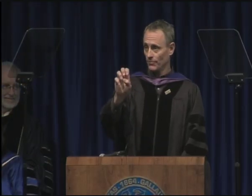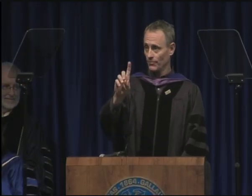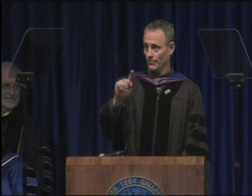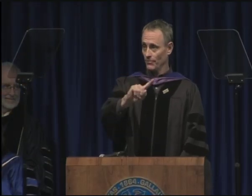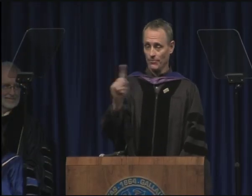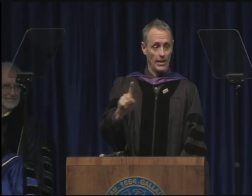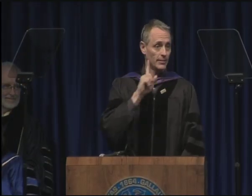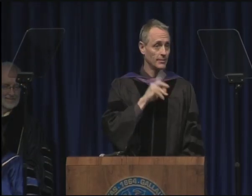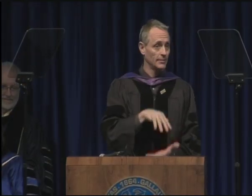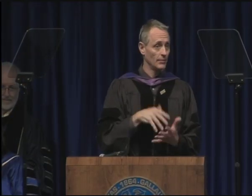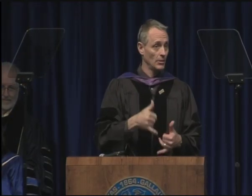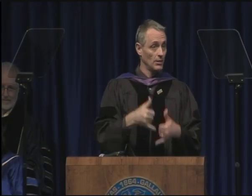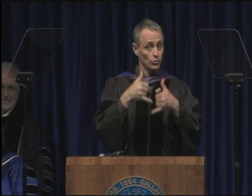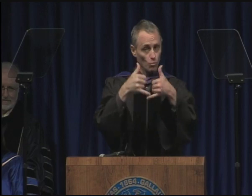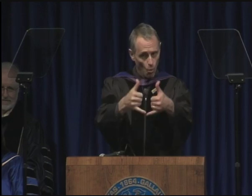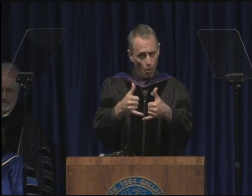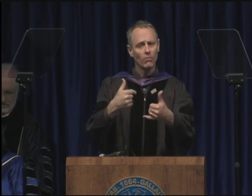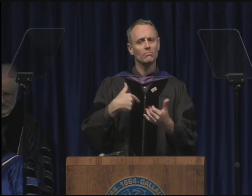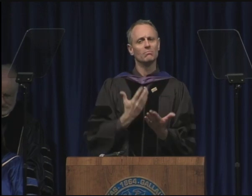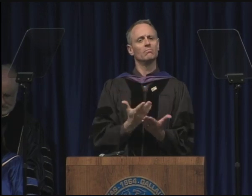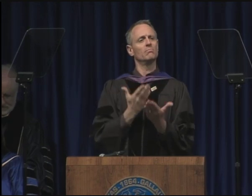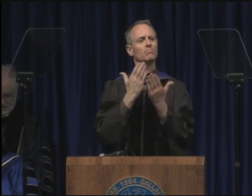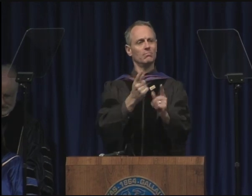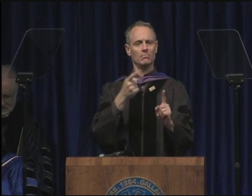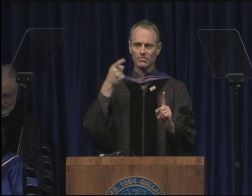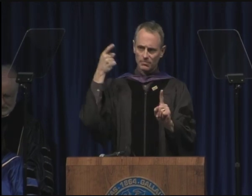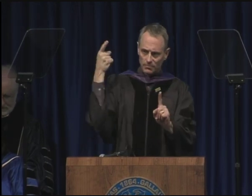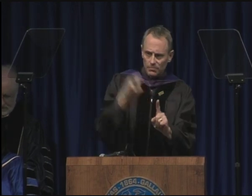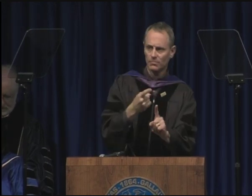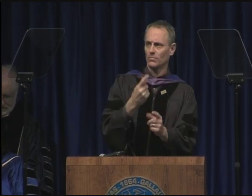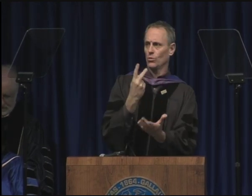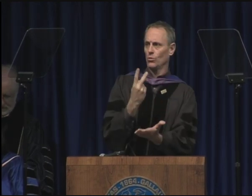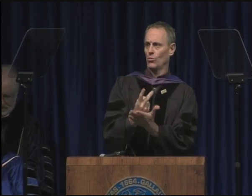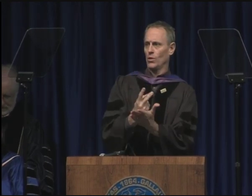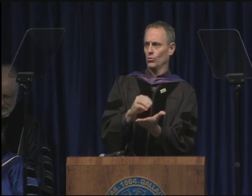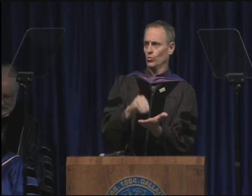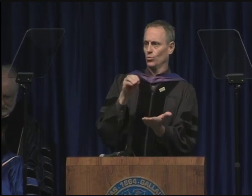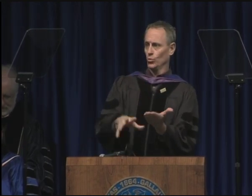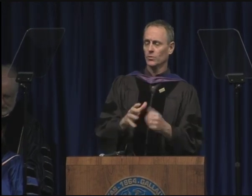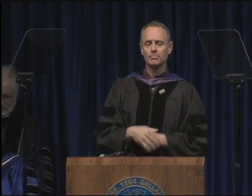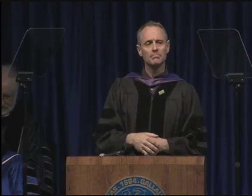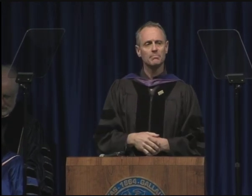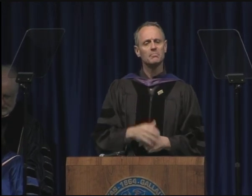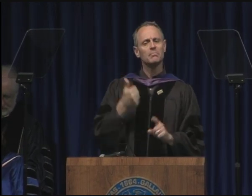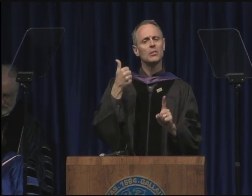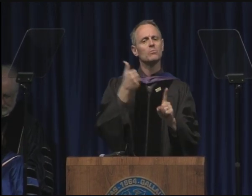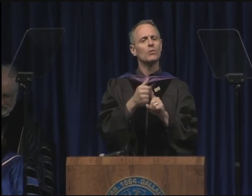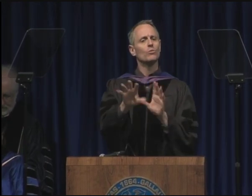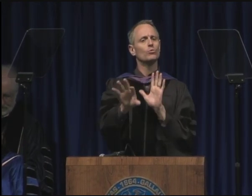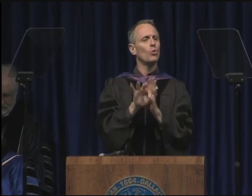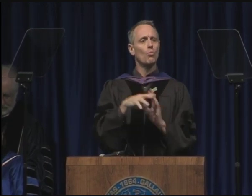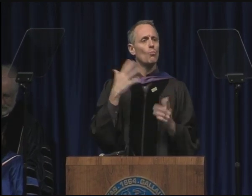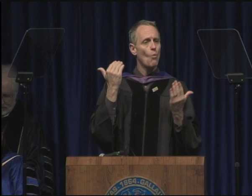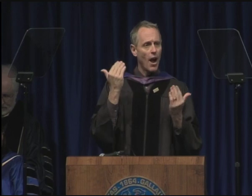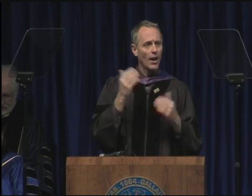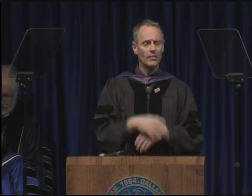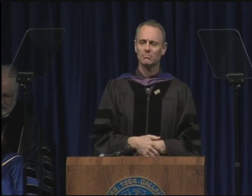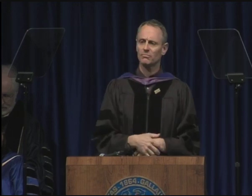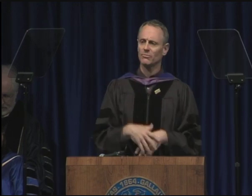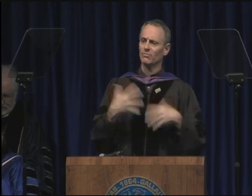The George W. Vedet's Deaf Studies Award is presented to a particular graduate student who has been chosen for